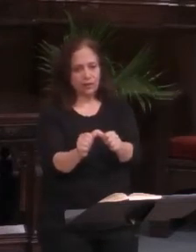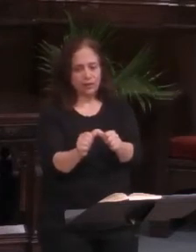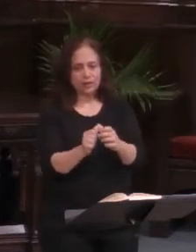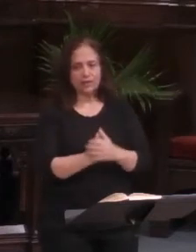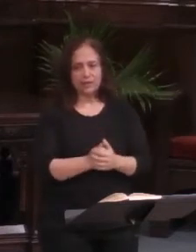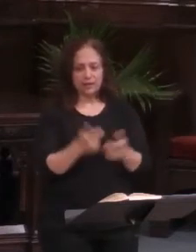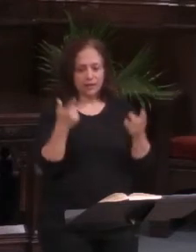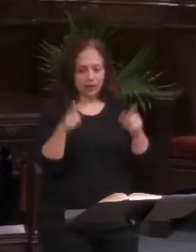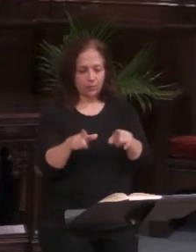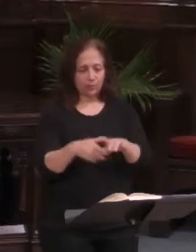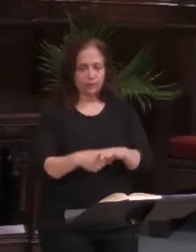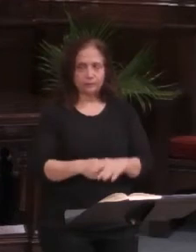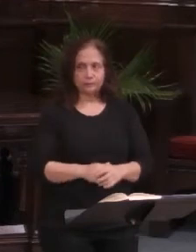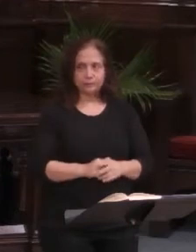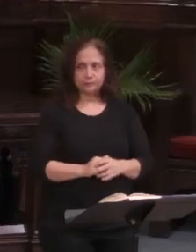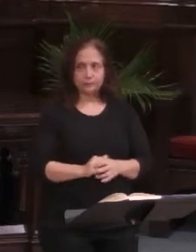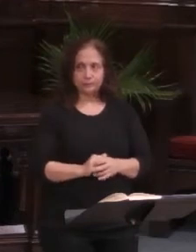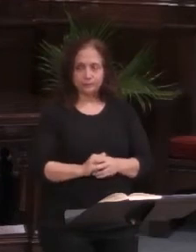to happen.